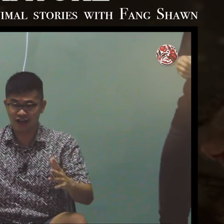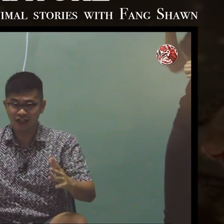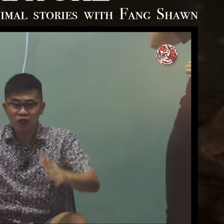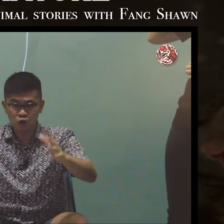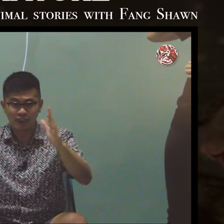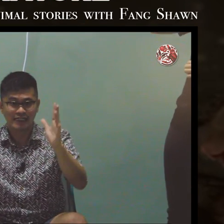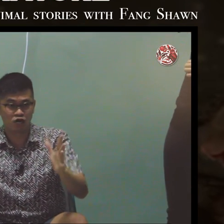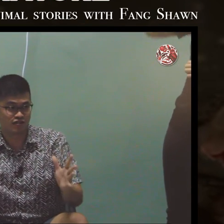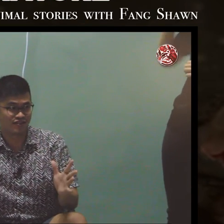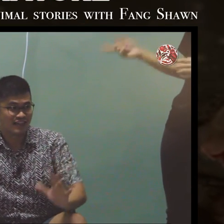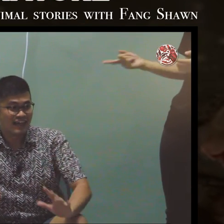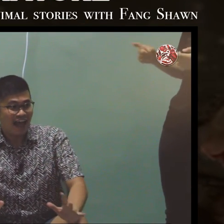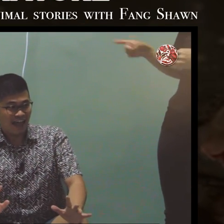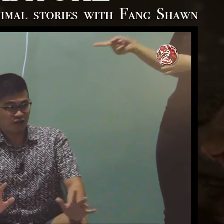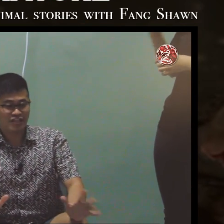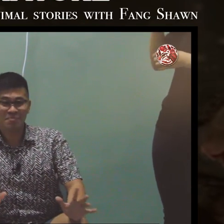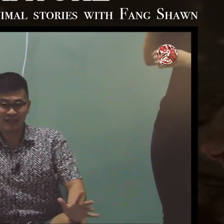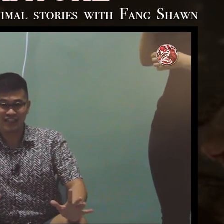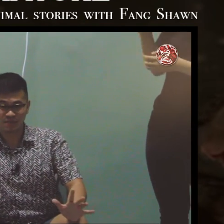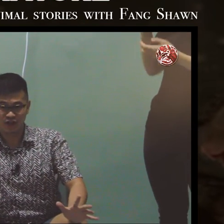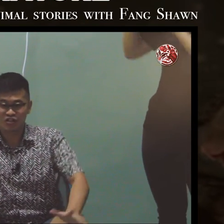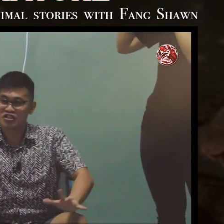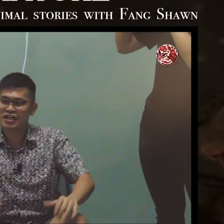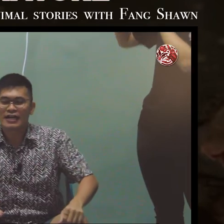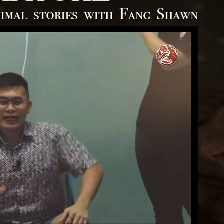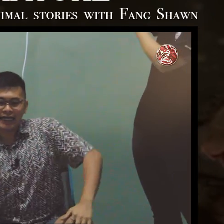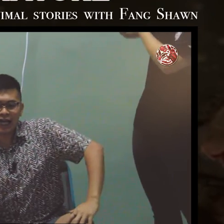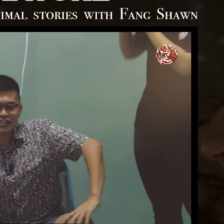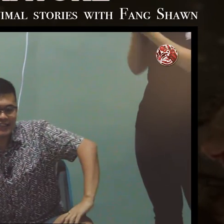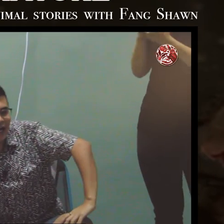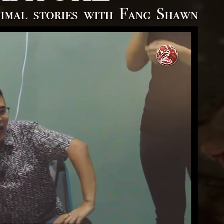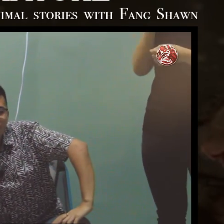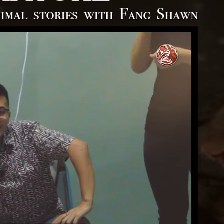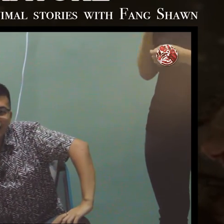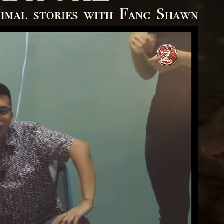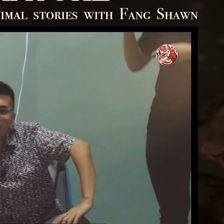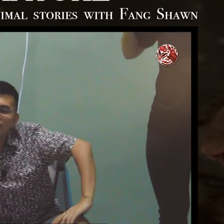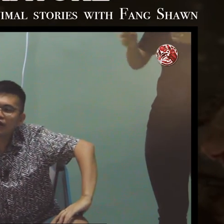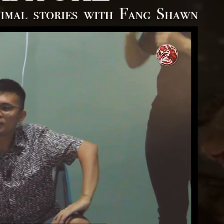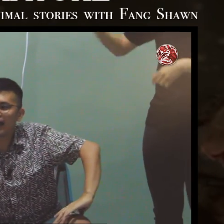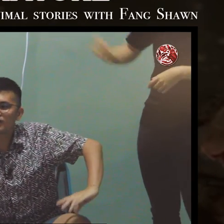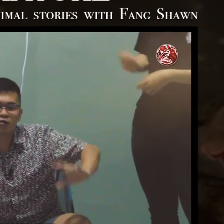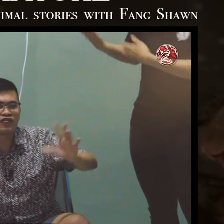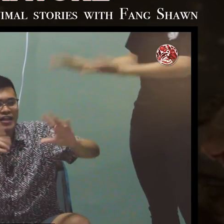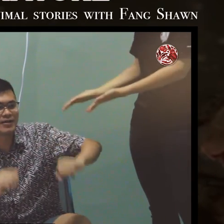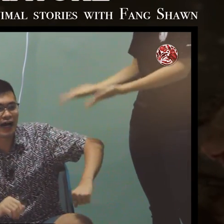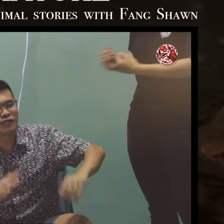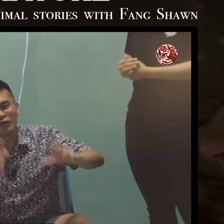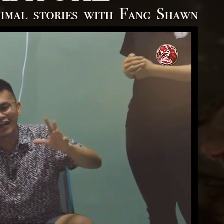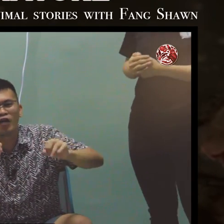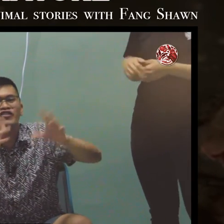and my friend to her house. And the reason being is because she said, hey, actually, every day got hornbill fly to my house, I will feed